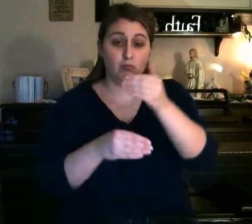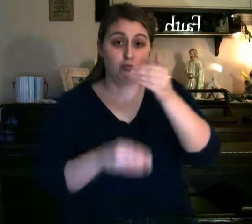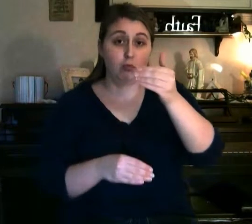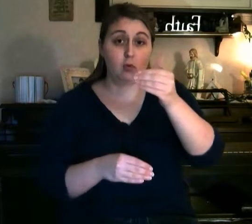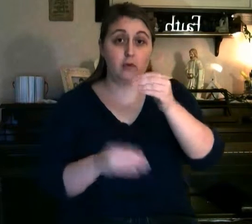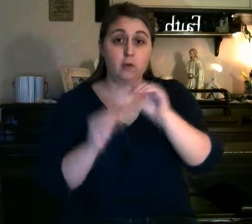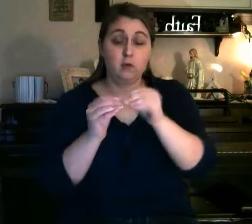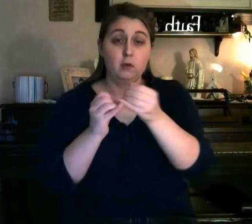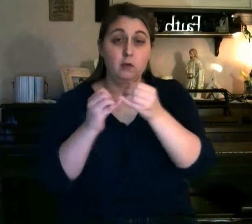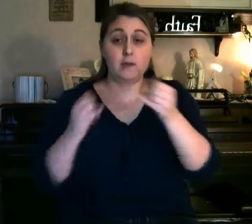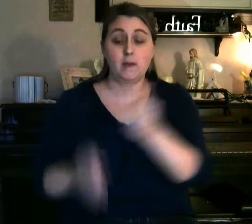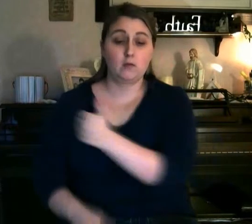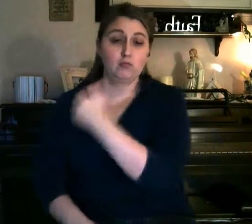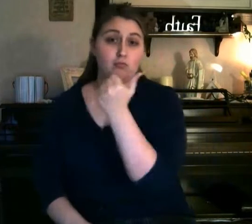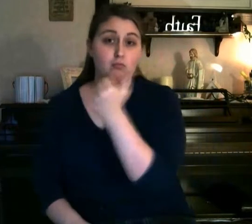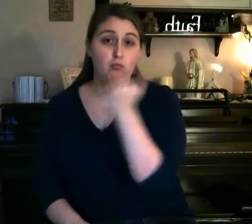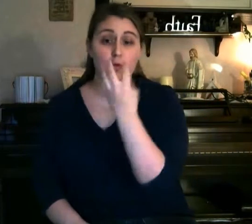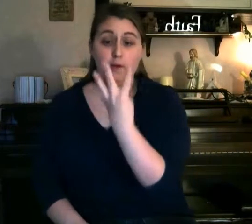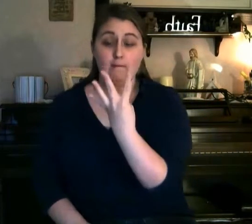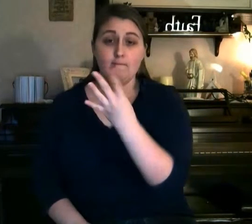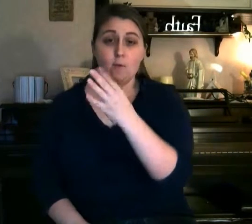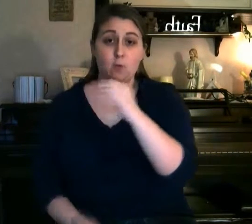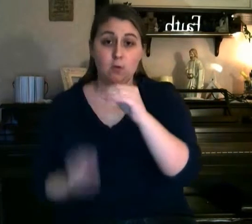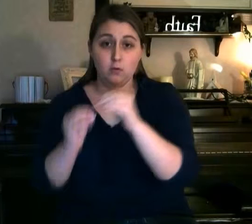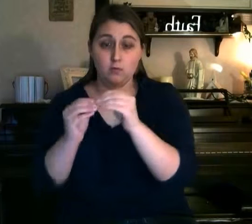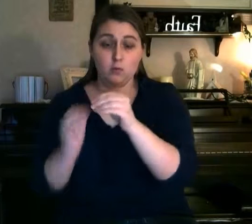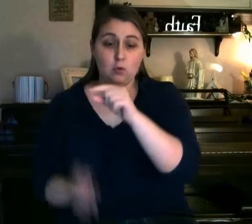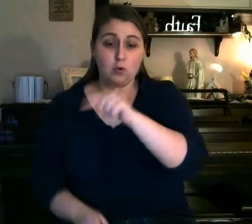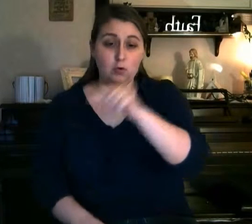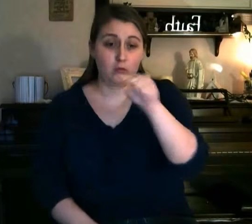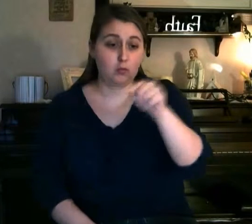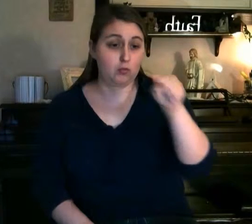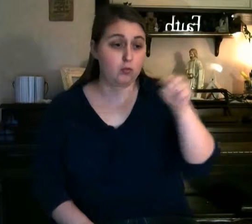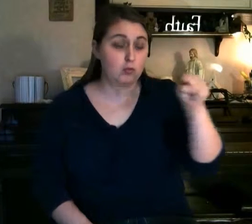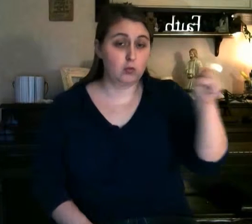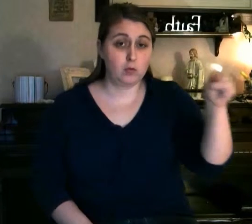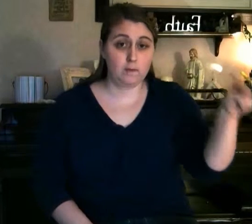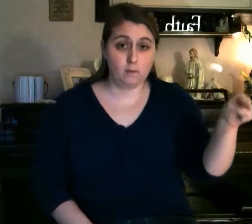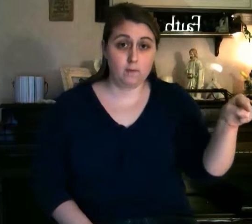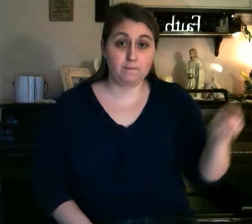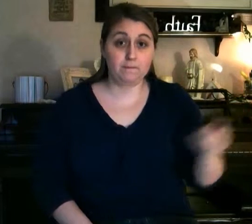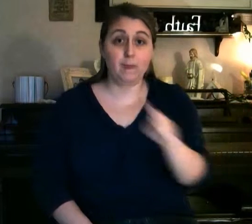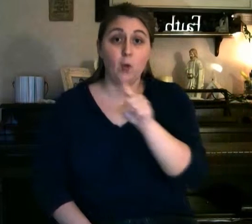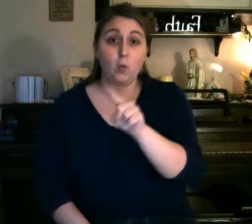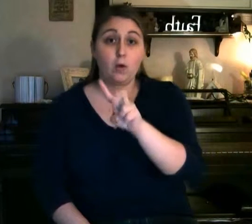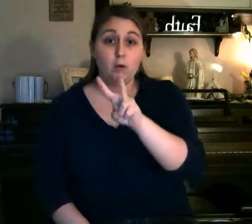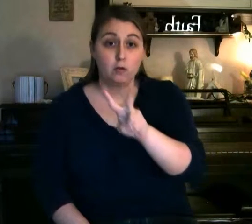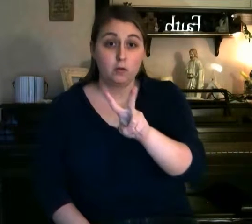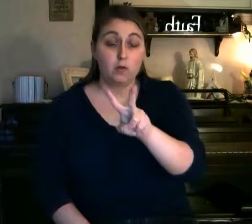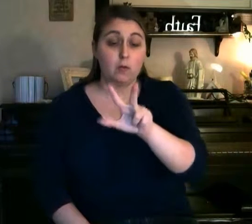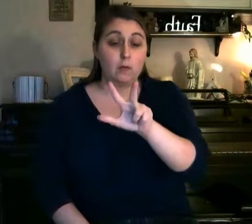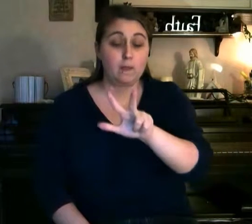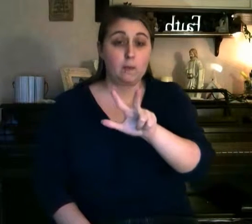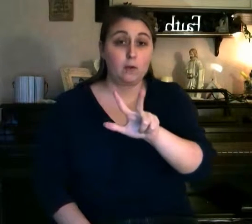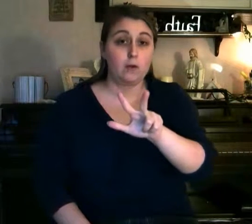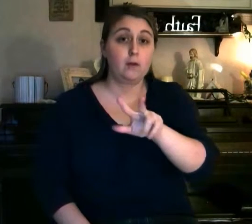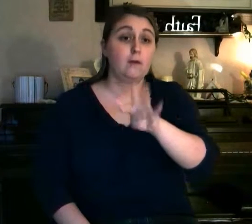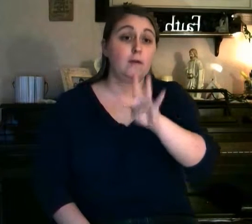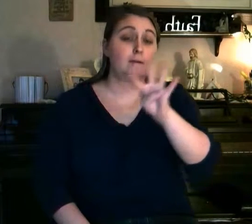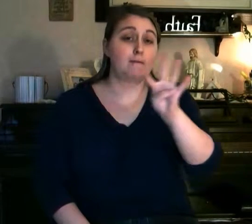right on the number line, 4 more. So we go 1, 2, 3,